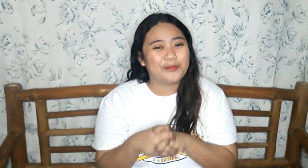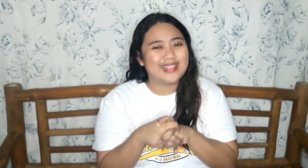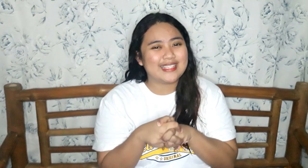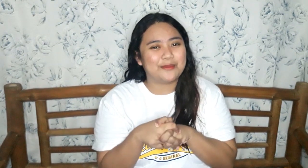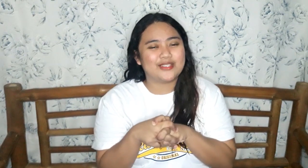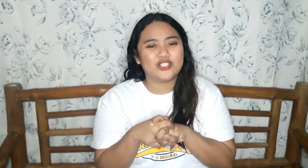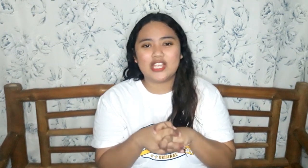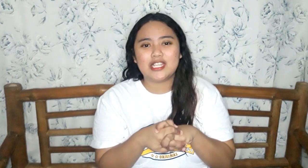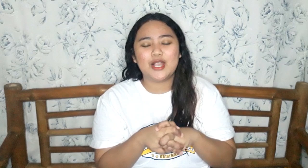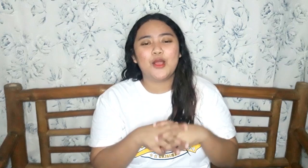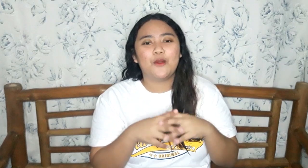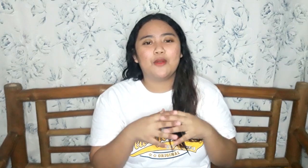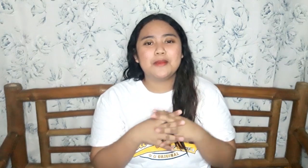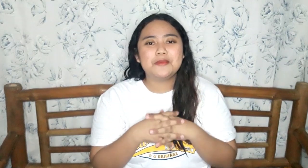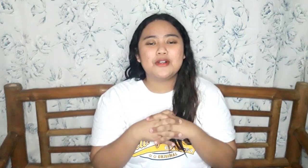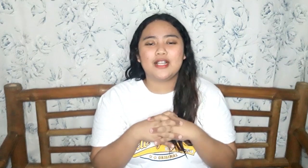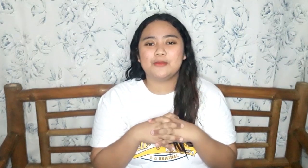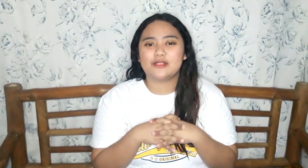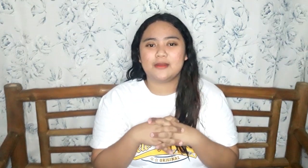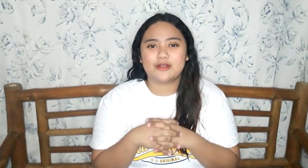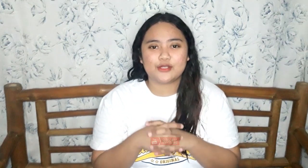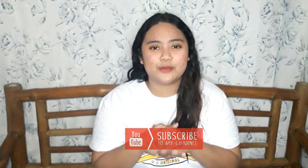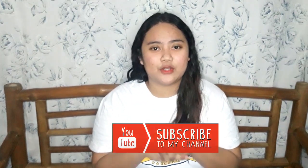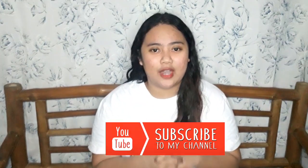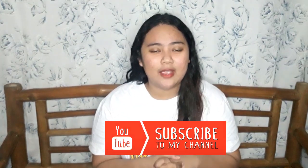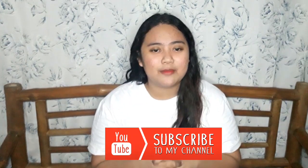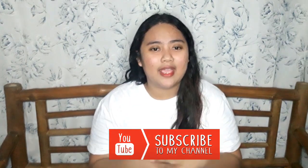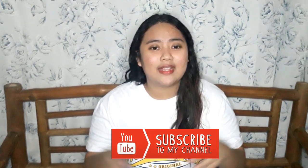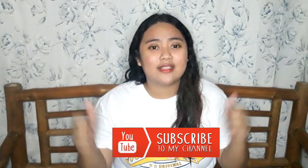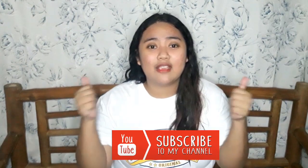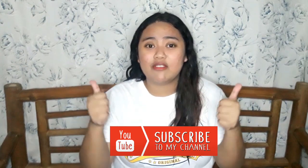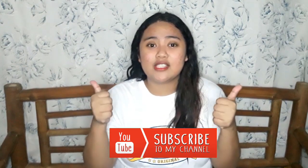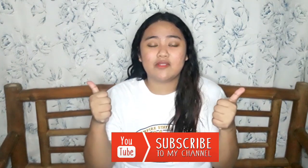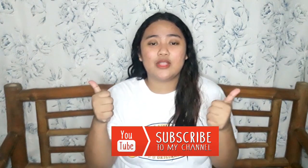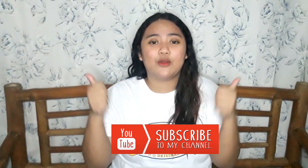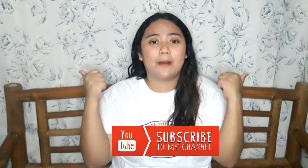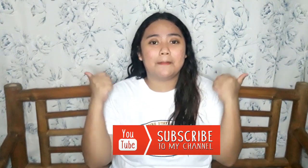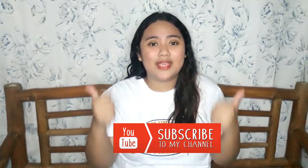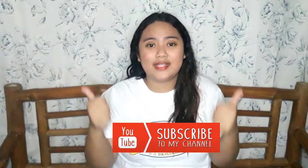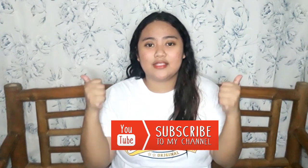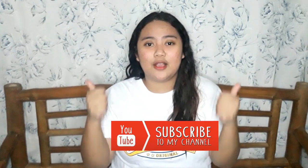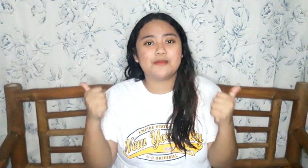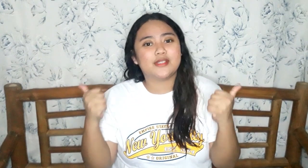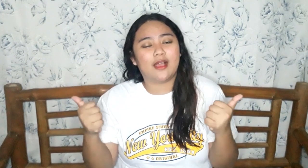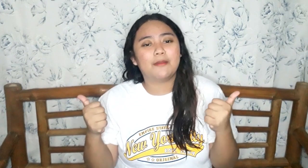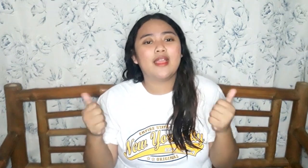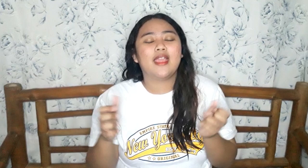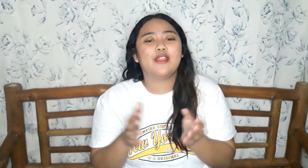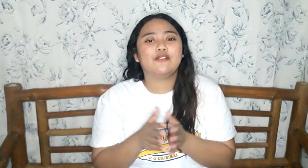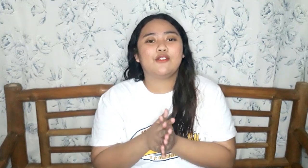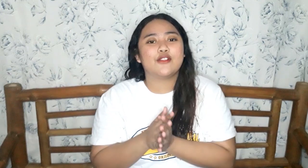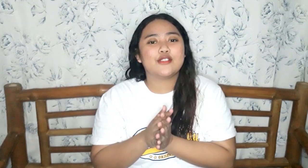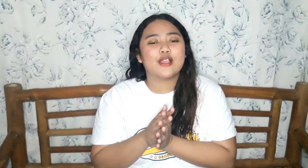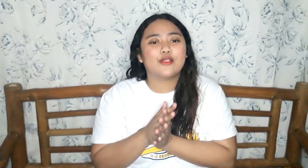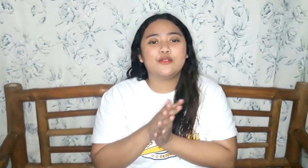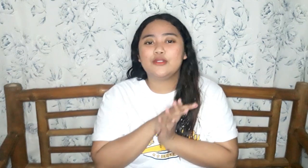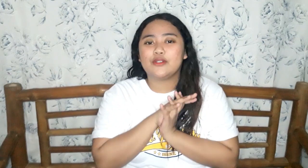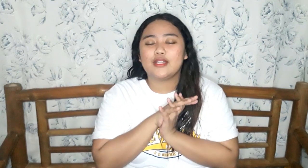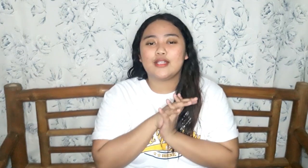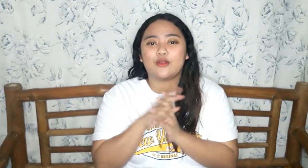lang sa aming channel, huwag mong kalimutang mag-subscribe and give this video a big thumbs up. And of course, don't forget to